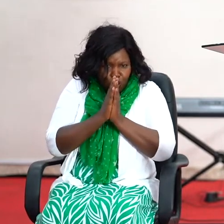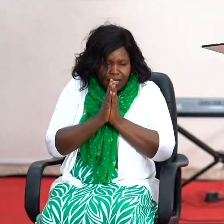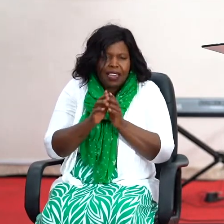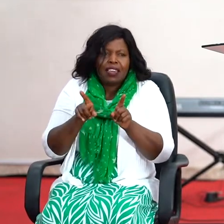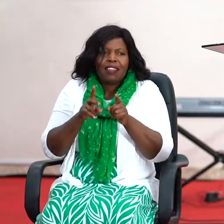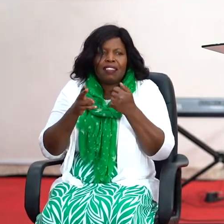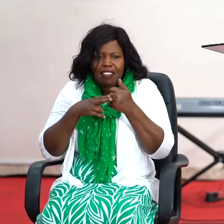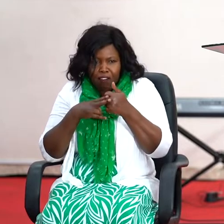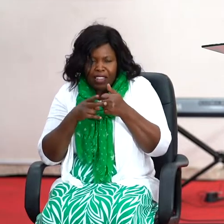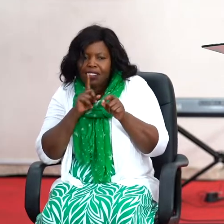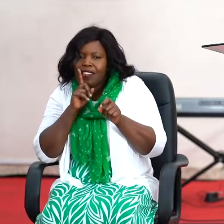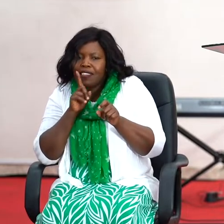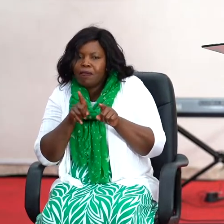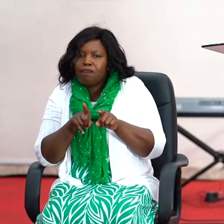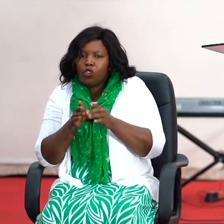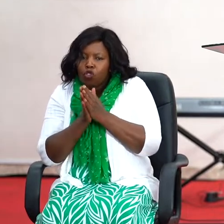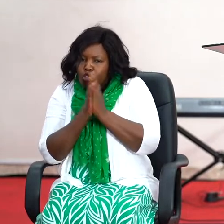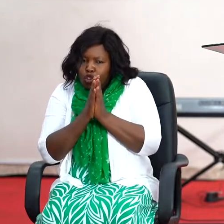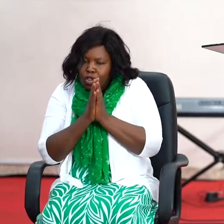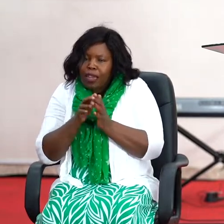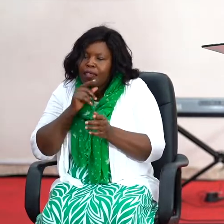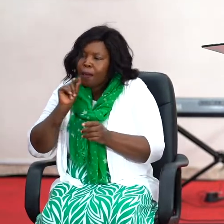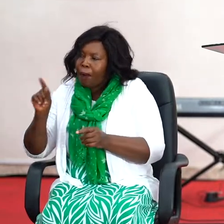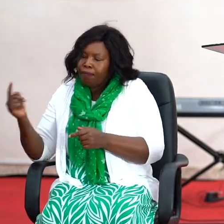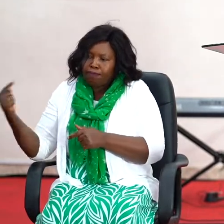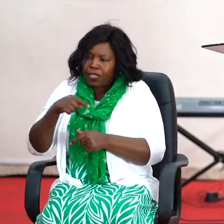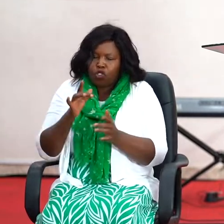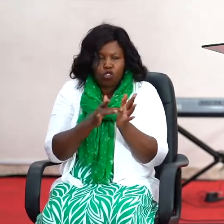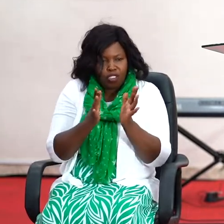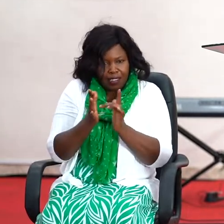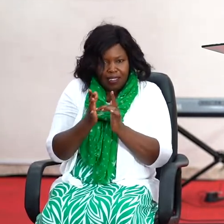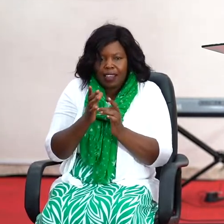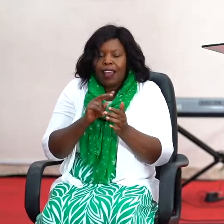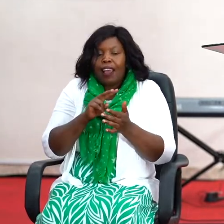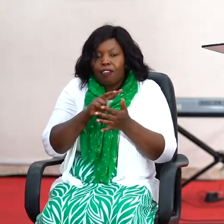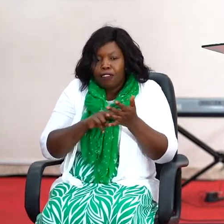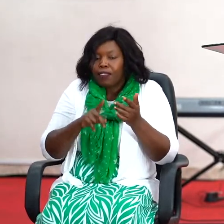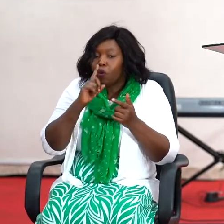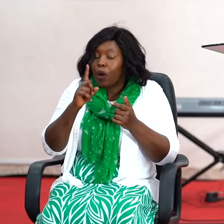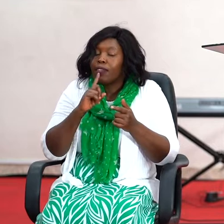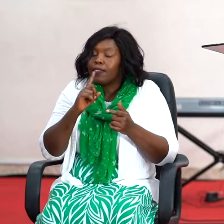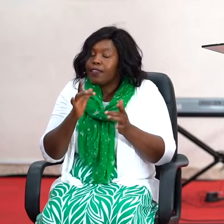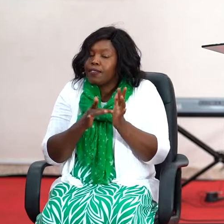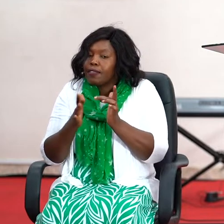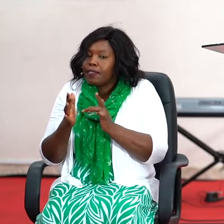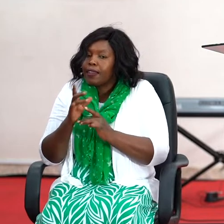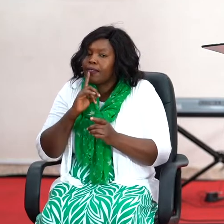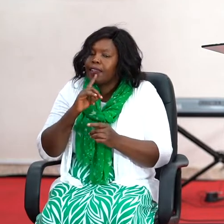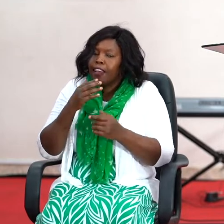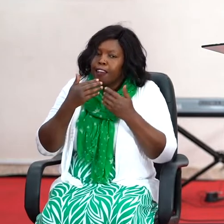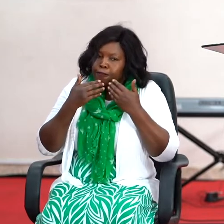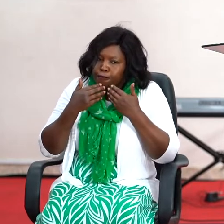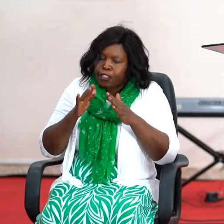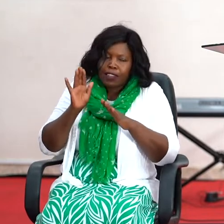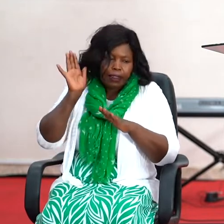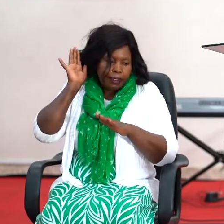7, this person went to Jesus, and the Bible says in verse 1, when Jesus had finished saying all this in the